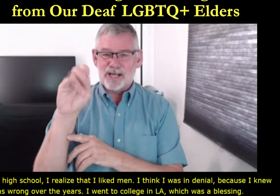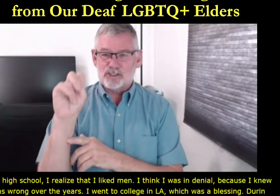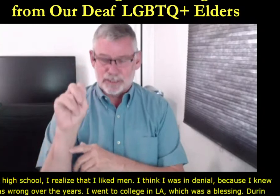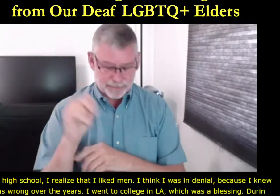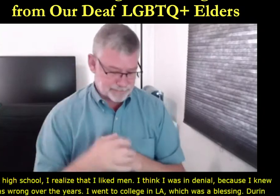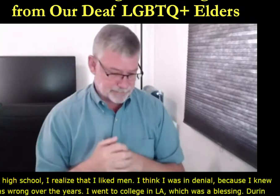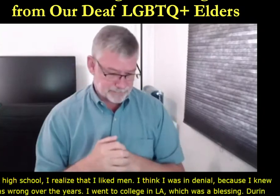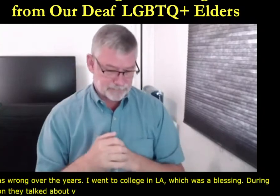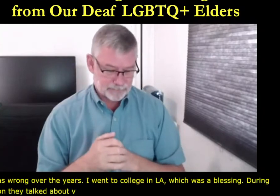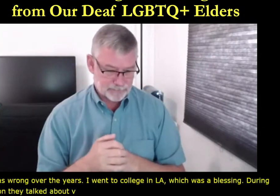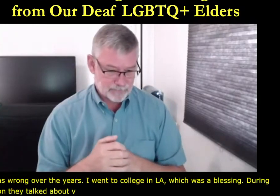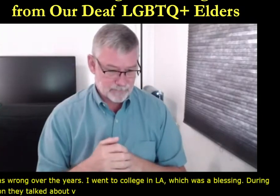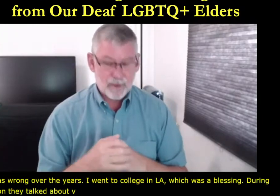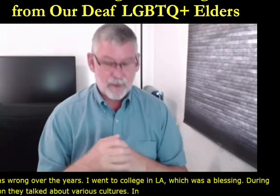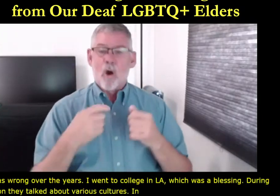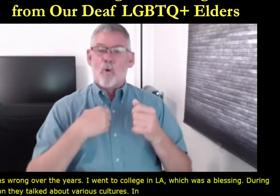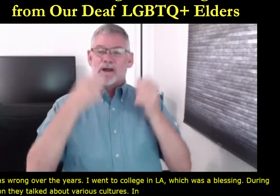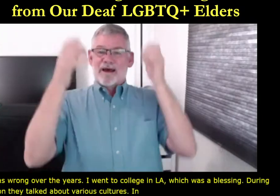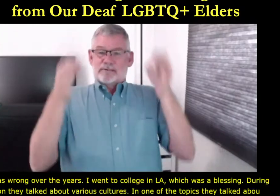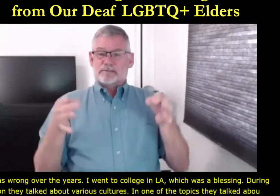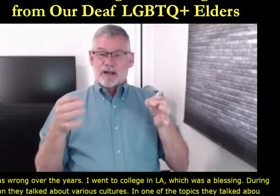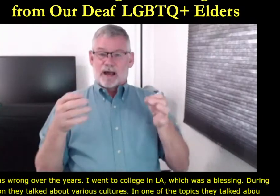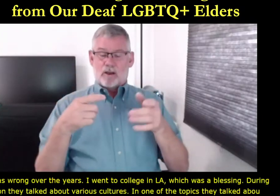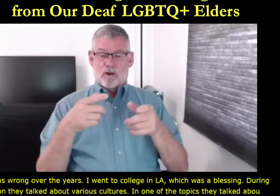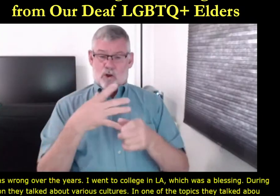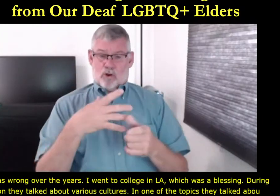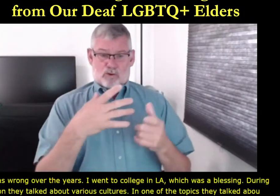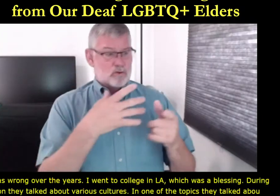um was sexual orientation they didn't really call it gay or lesbian at that point